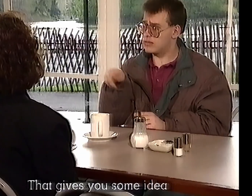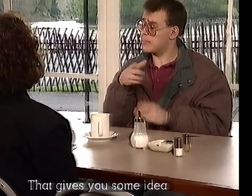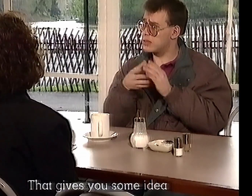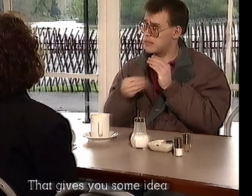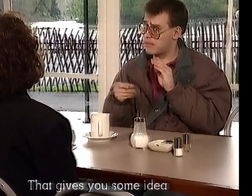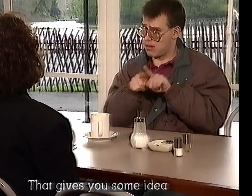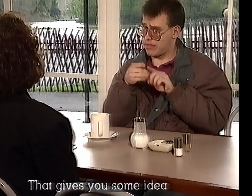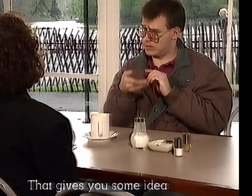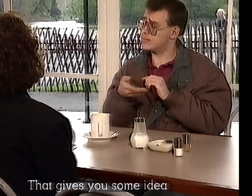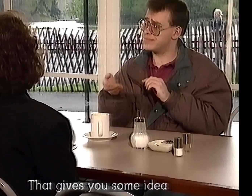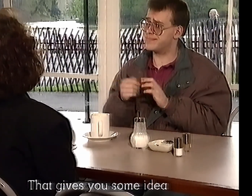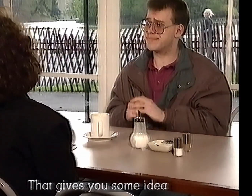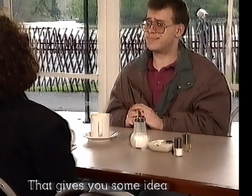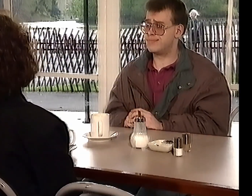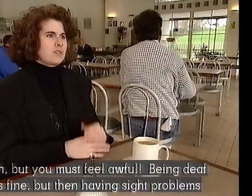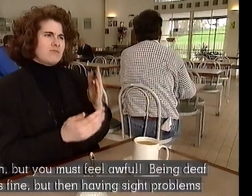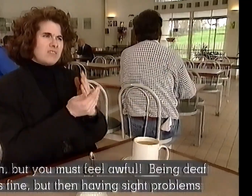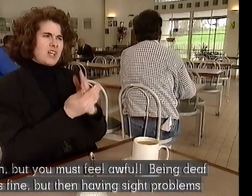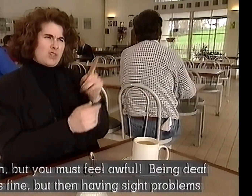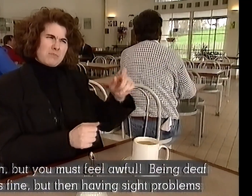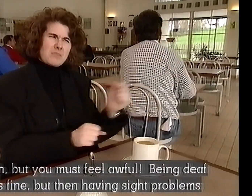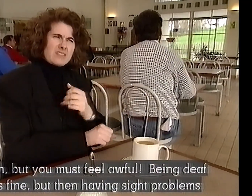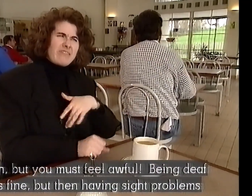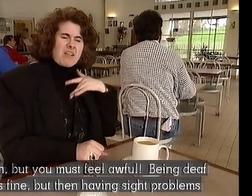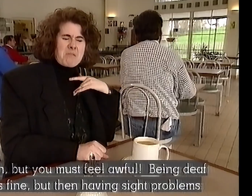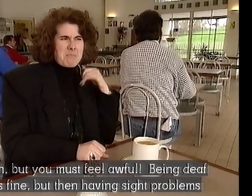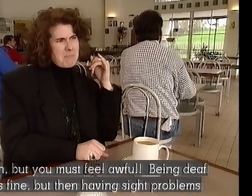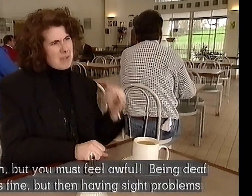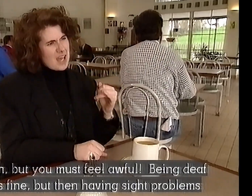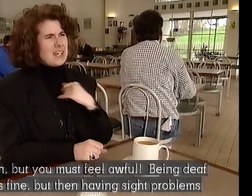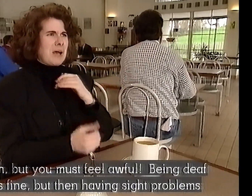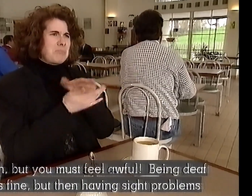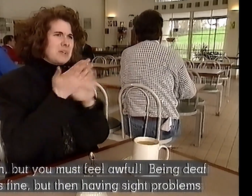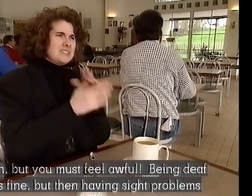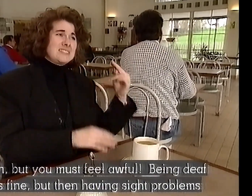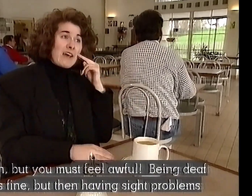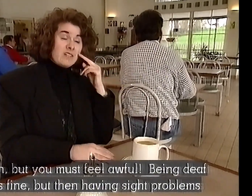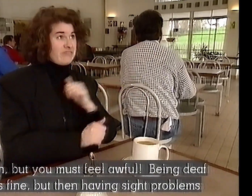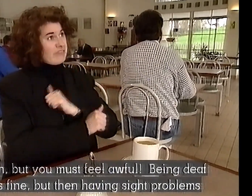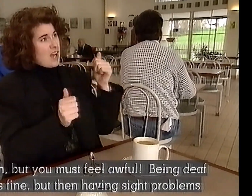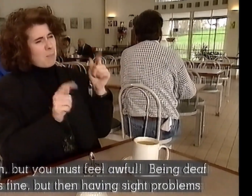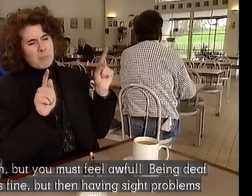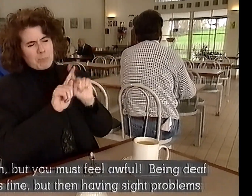Those examples give you some idea. Oh, but you must feel awful. Being deaf is fine, but